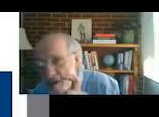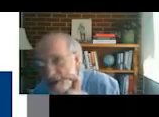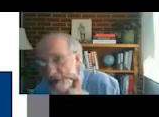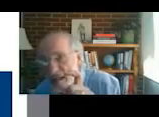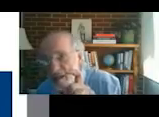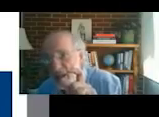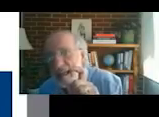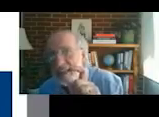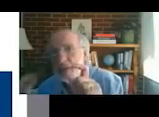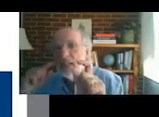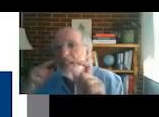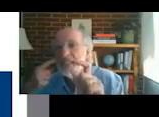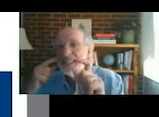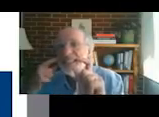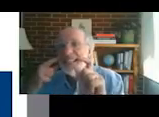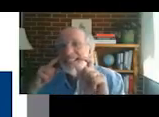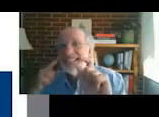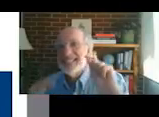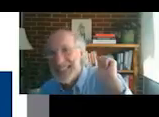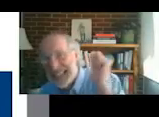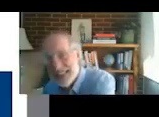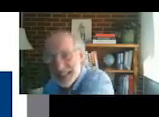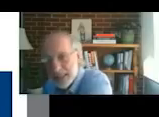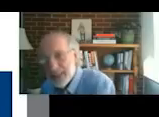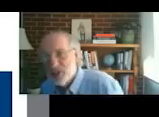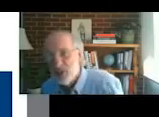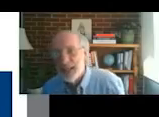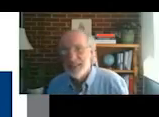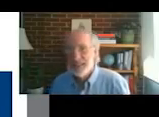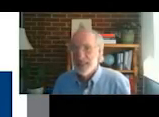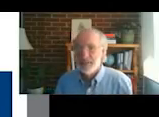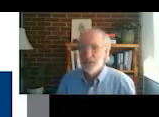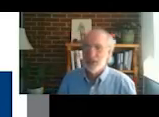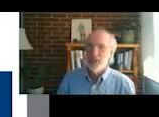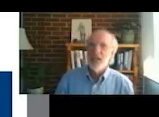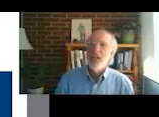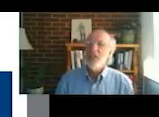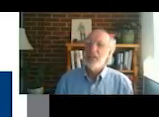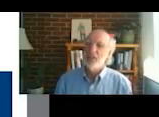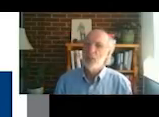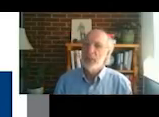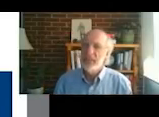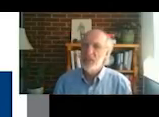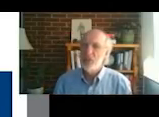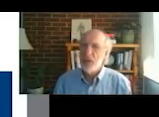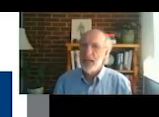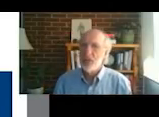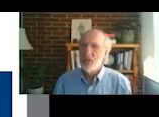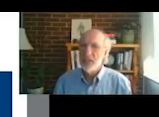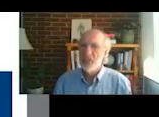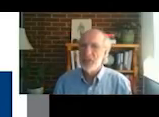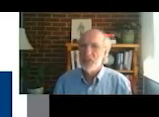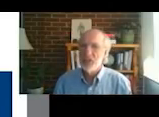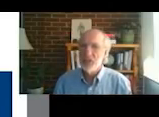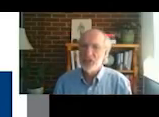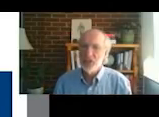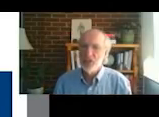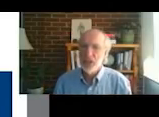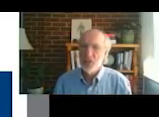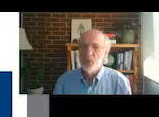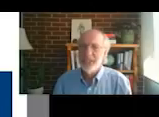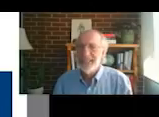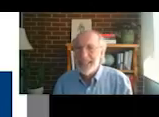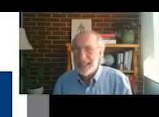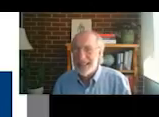little close to the child. And then when they sign candy a second time, that's when I deliver. That's a within trial transfer. So